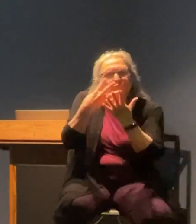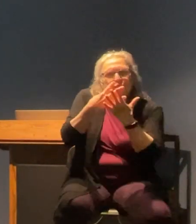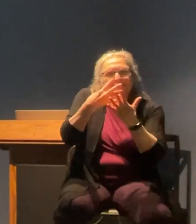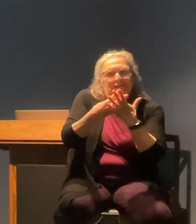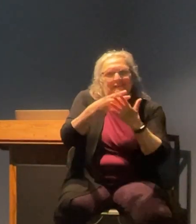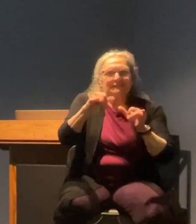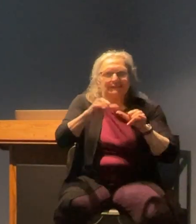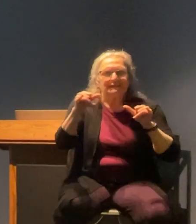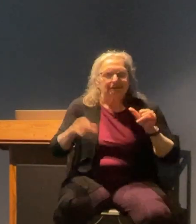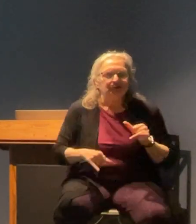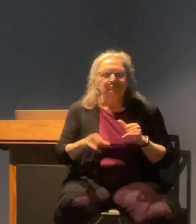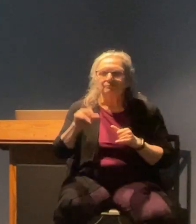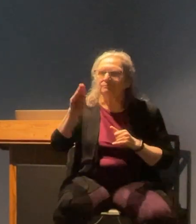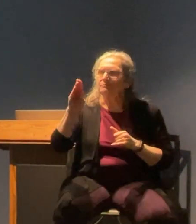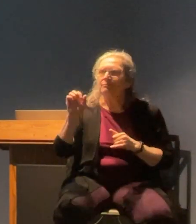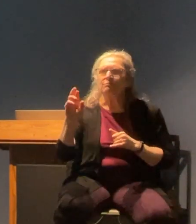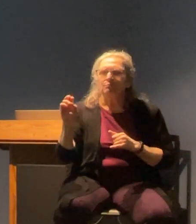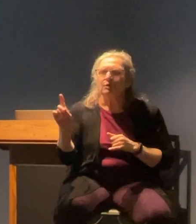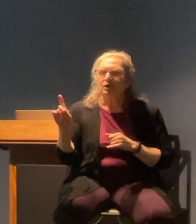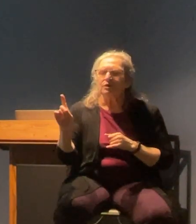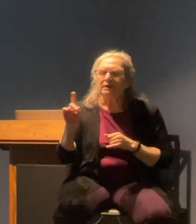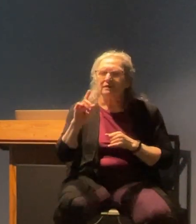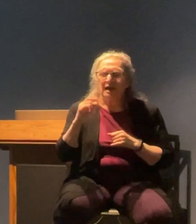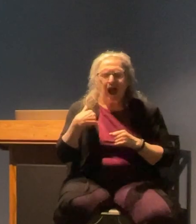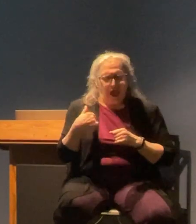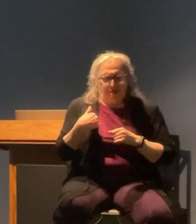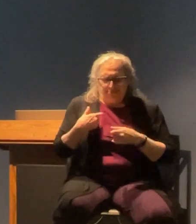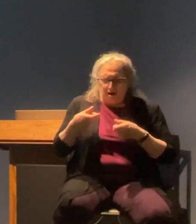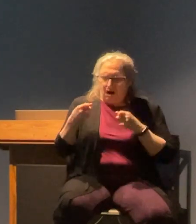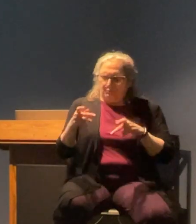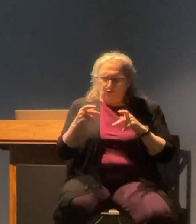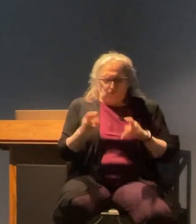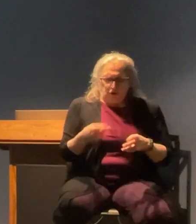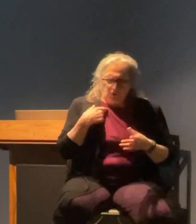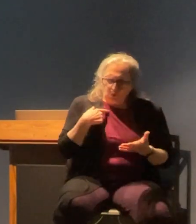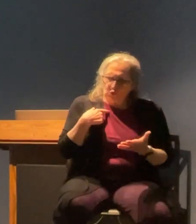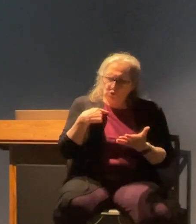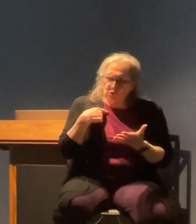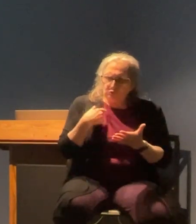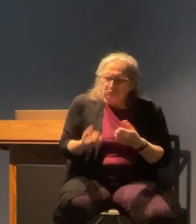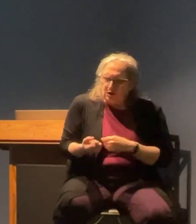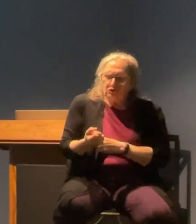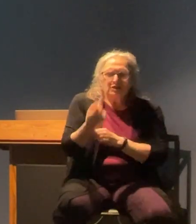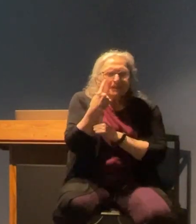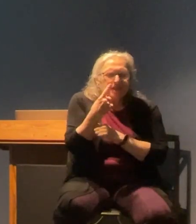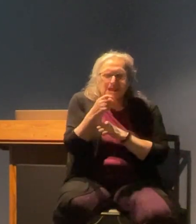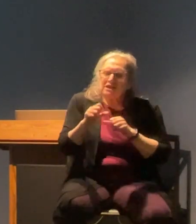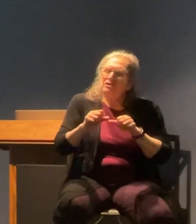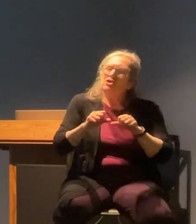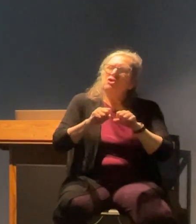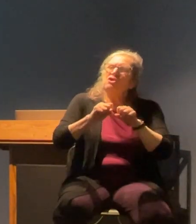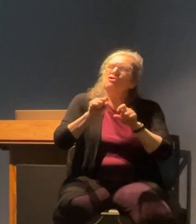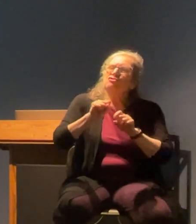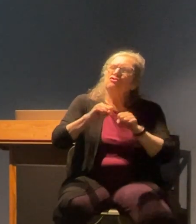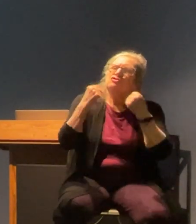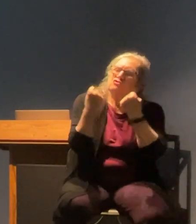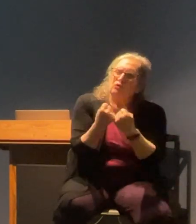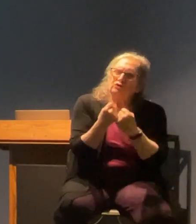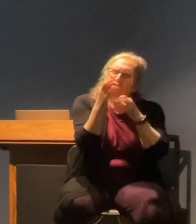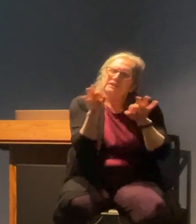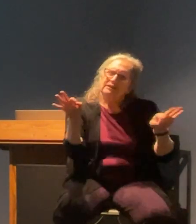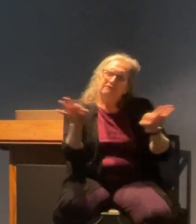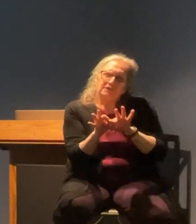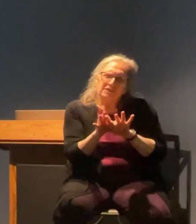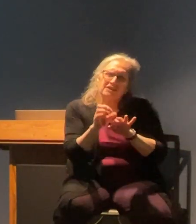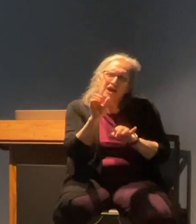exactly, where I had the opportunity to actually understand the social significance of prison fashion. And that is where